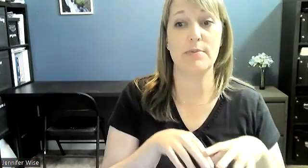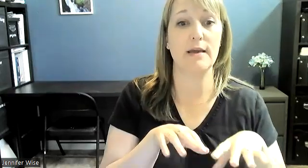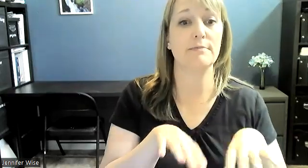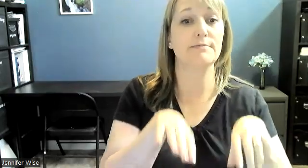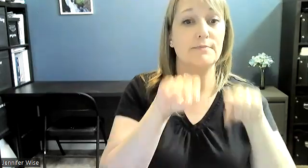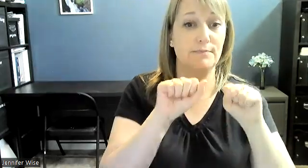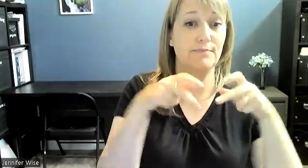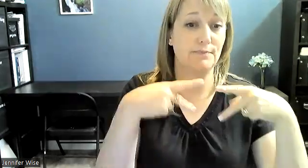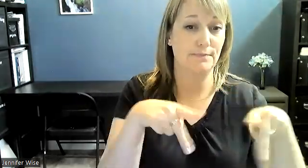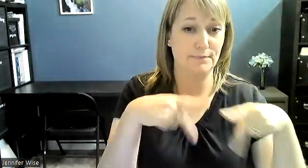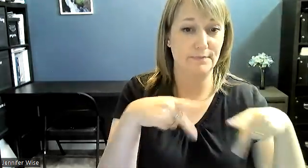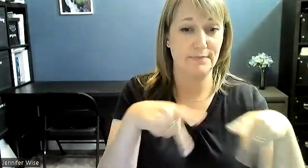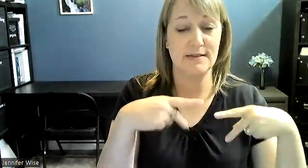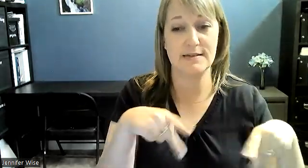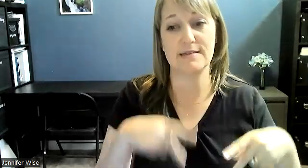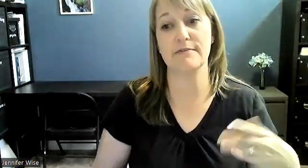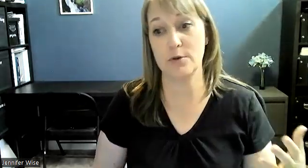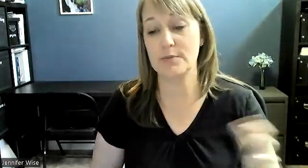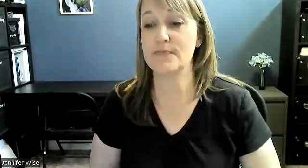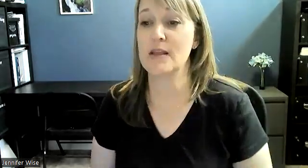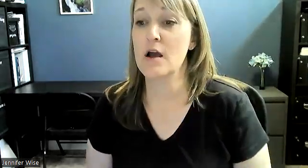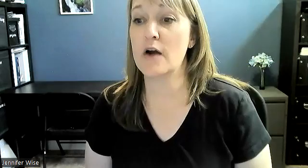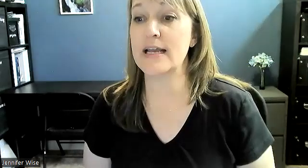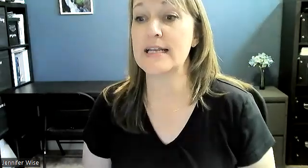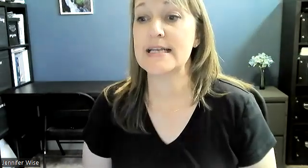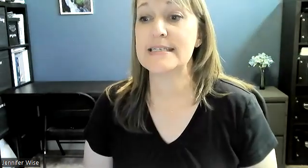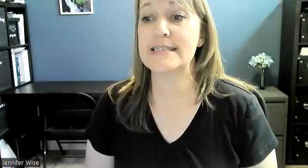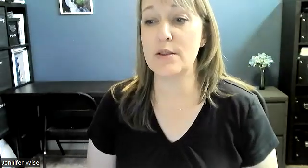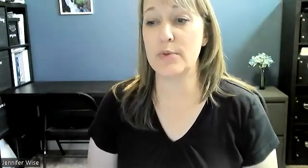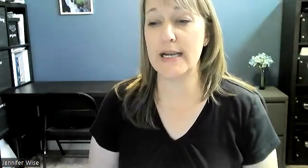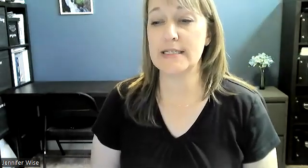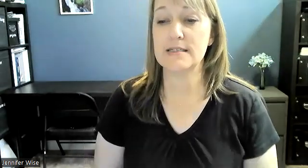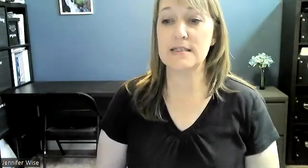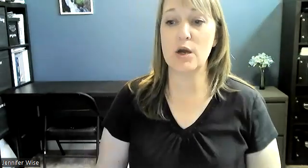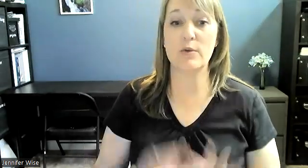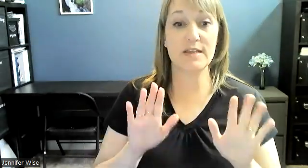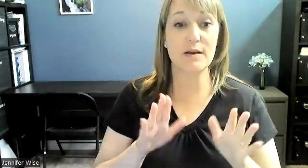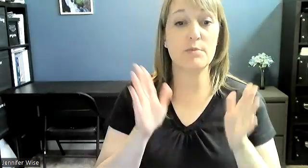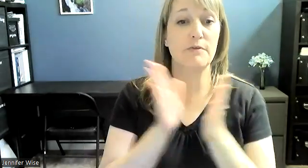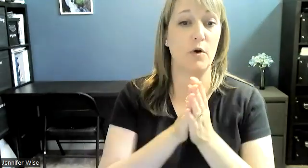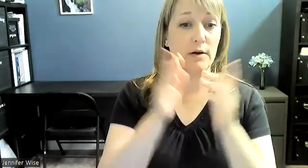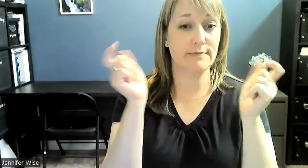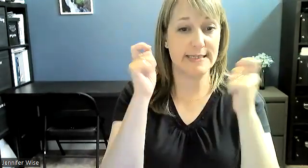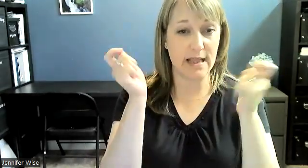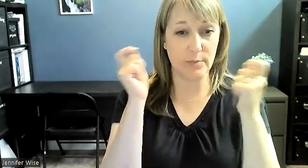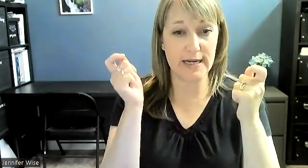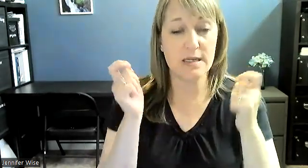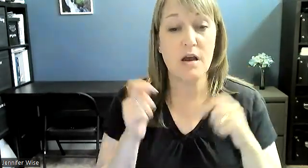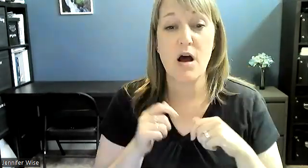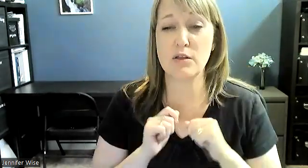be, because that's a verb. All right, celebrate. So we've done that one before, celebrate. A lot